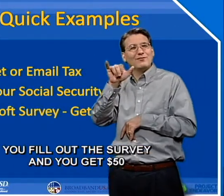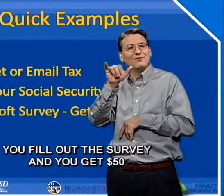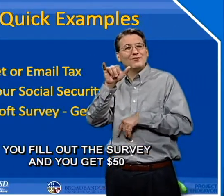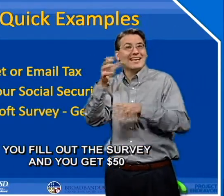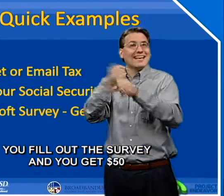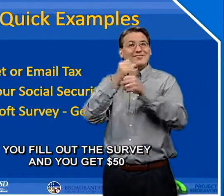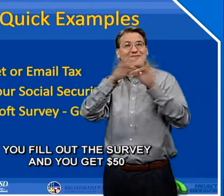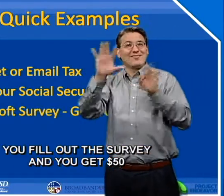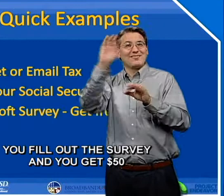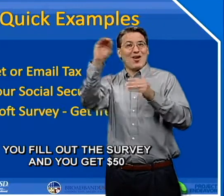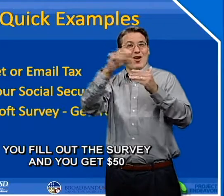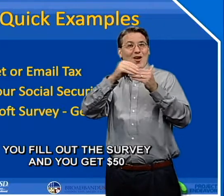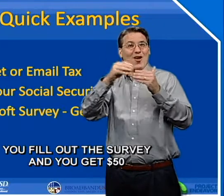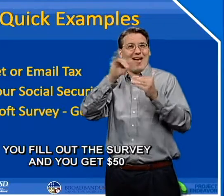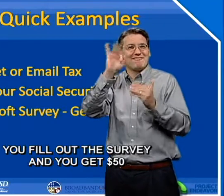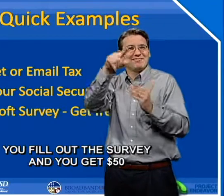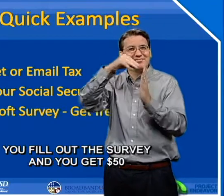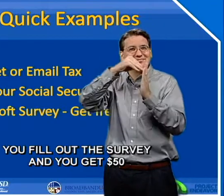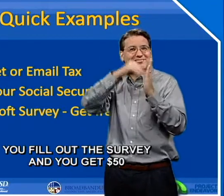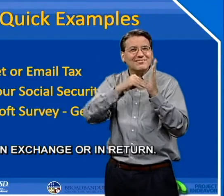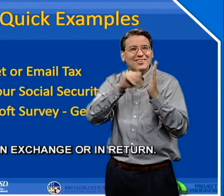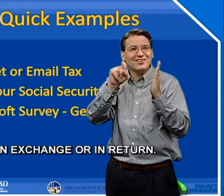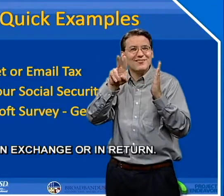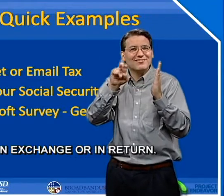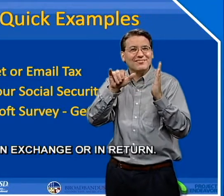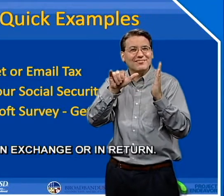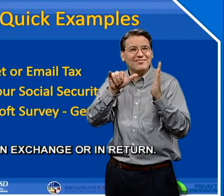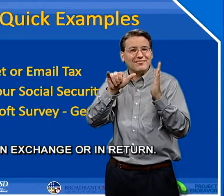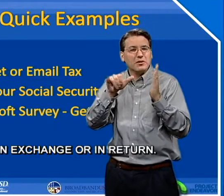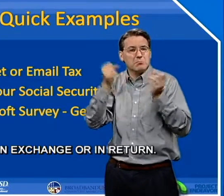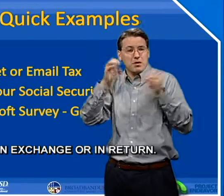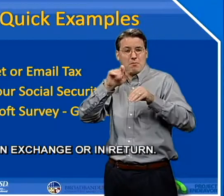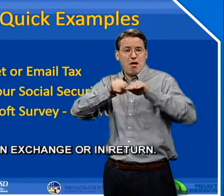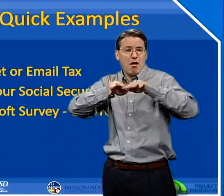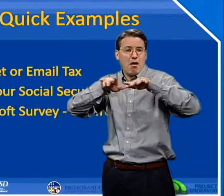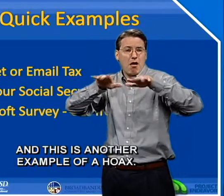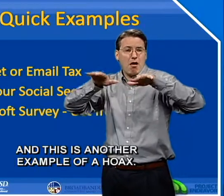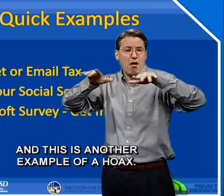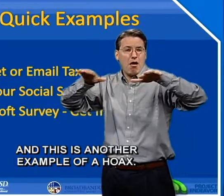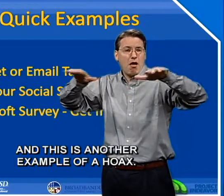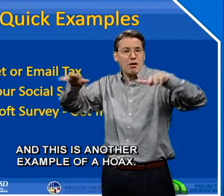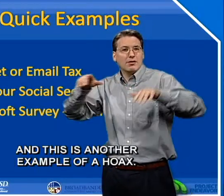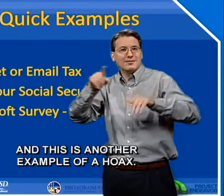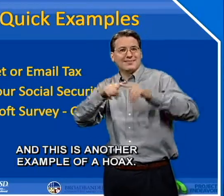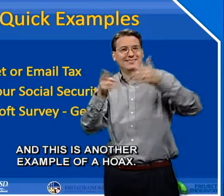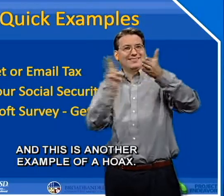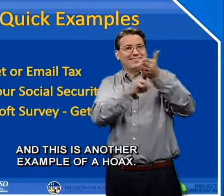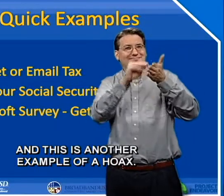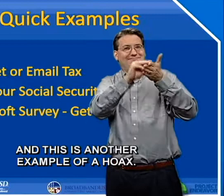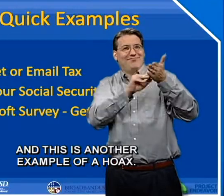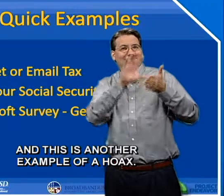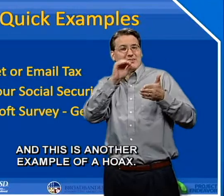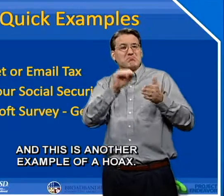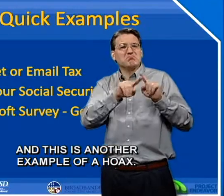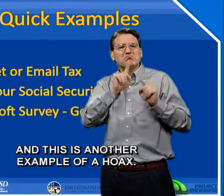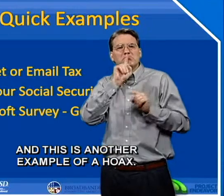You fill out the survey and you get $50 in exchange or in return. And this is another example of